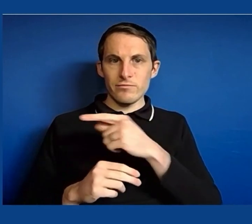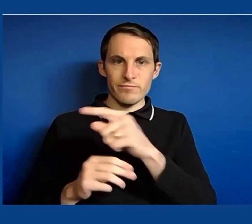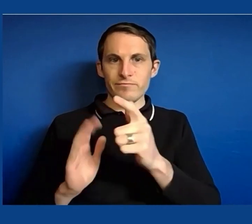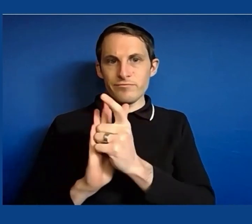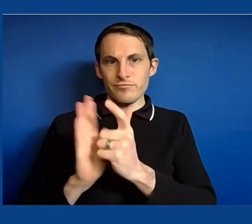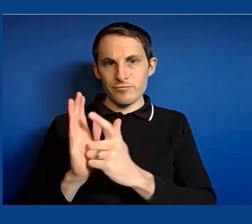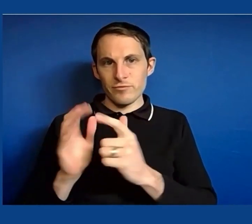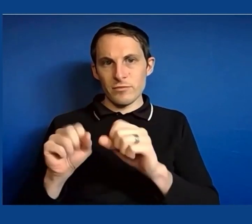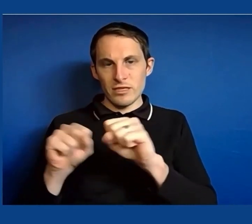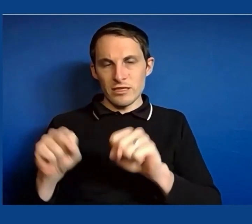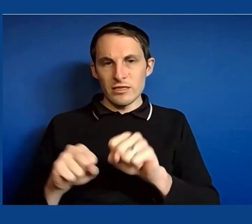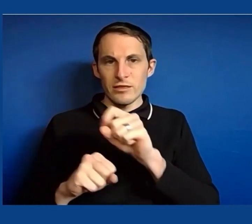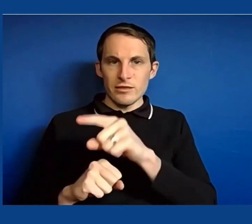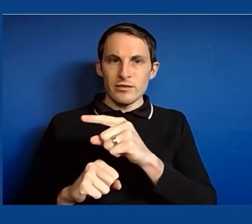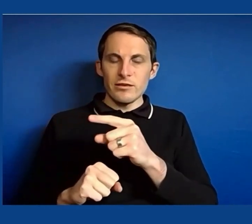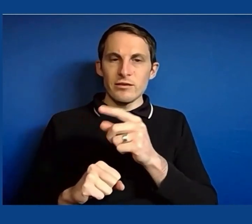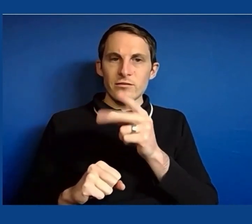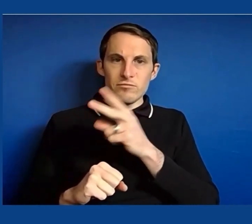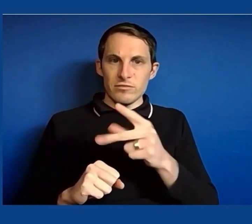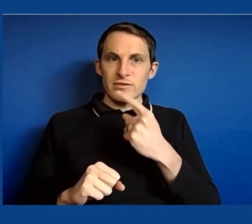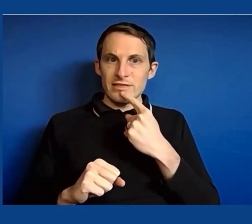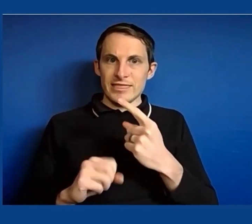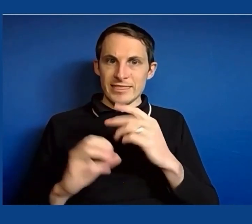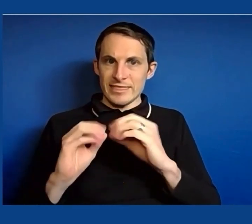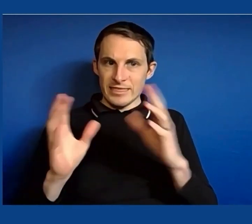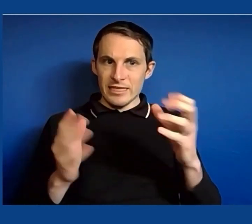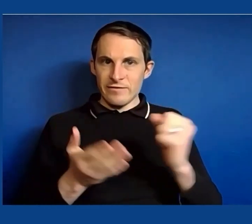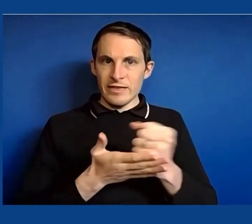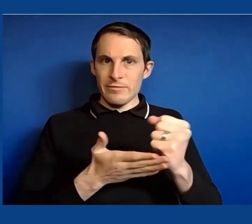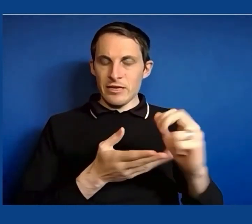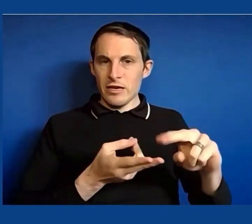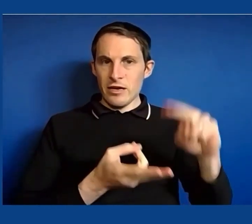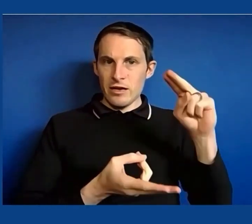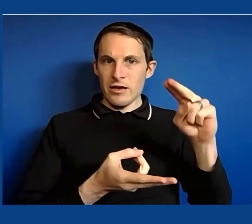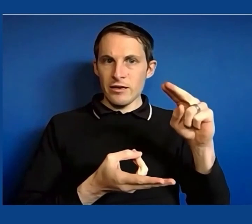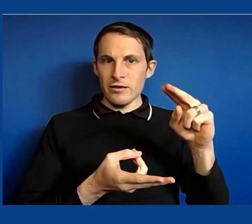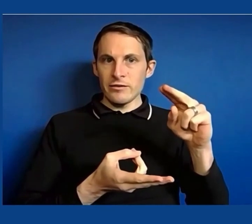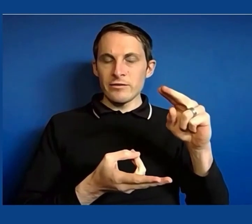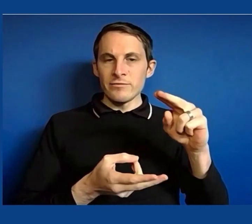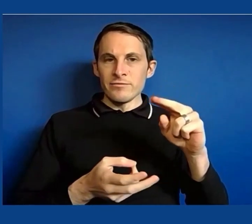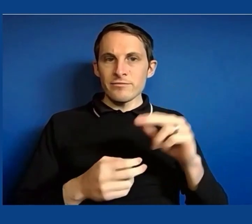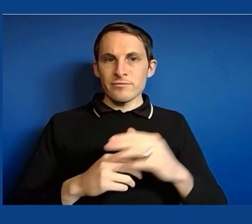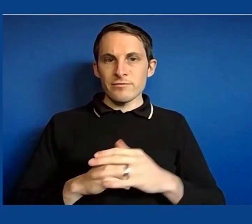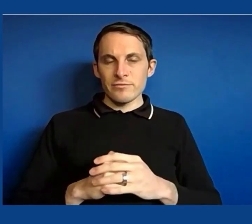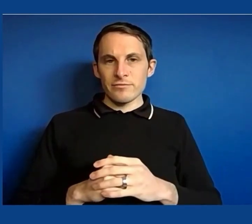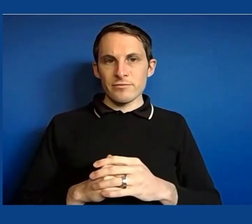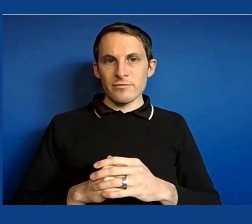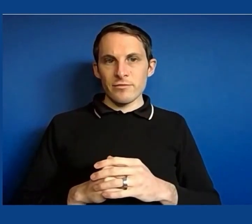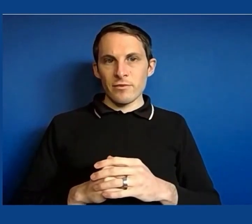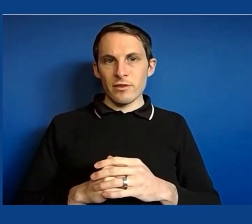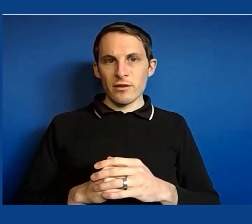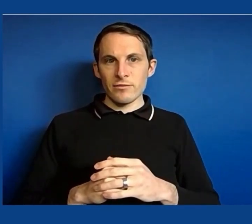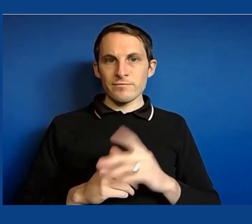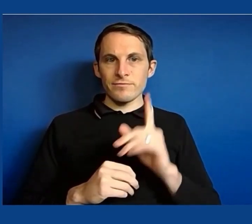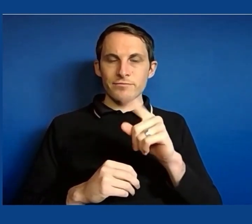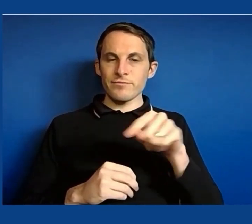these numbers are such high and going on from where it is. And don't get me wrong, they've all done